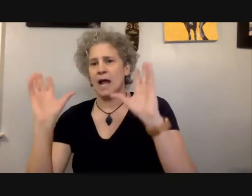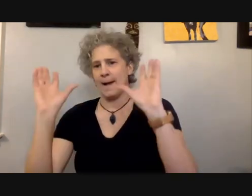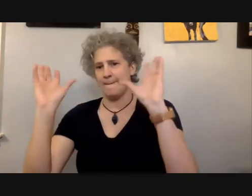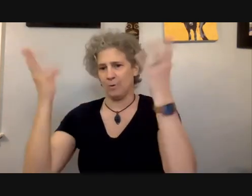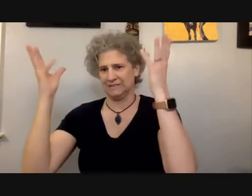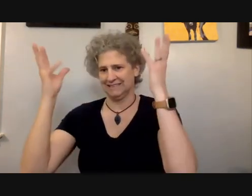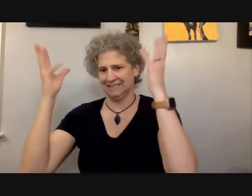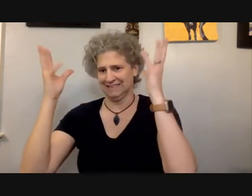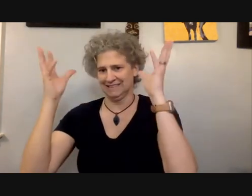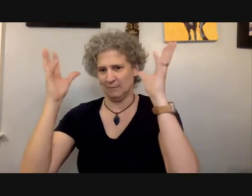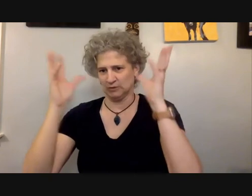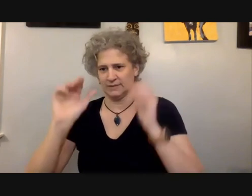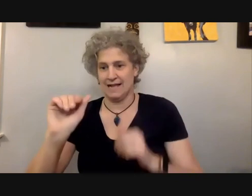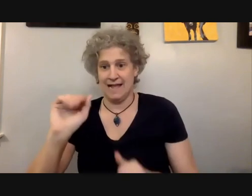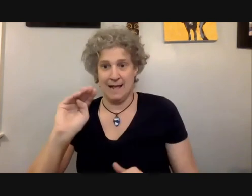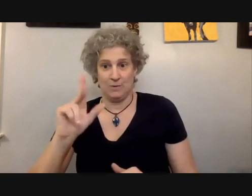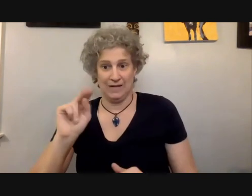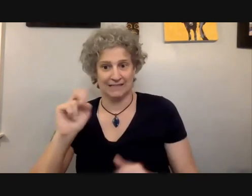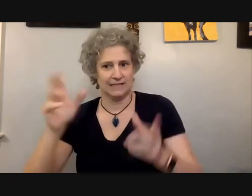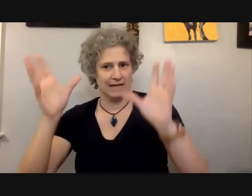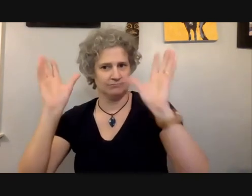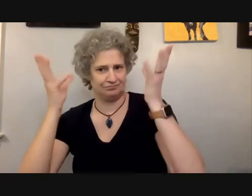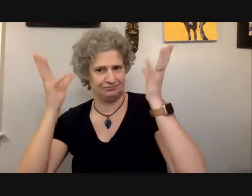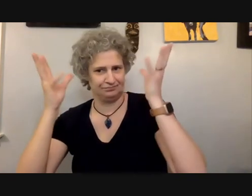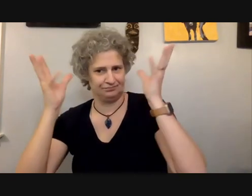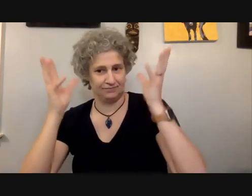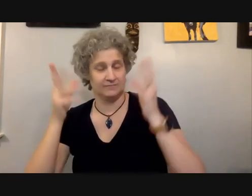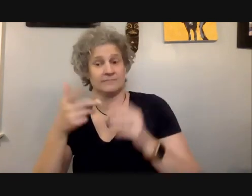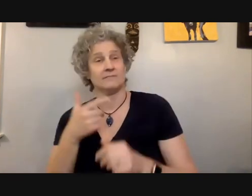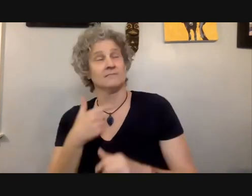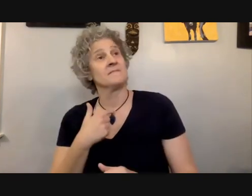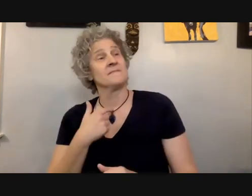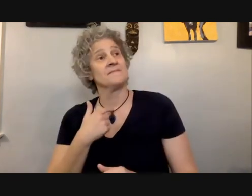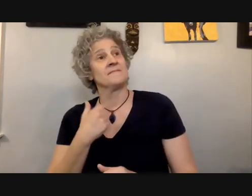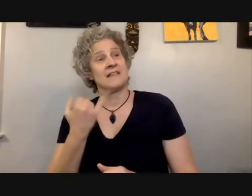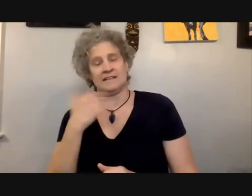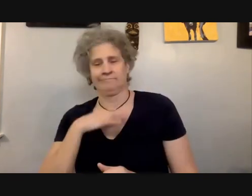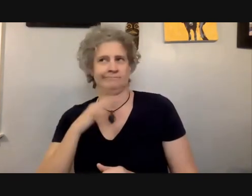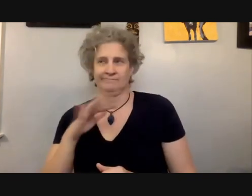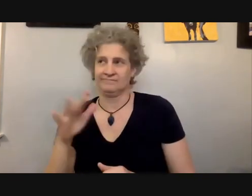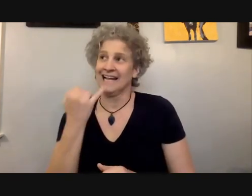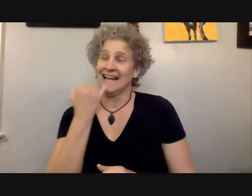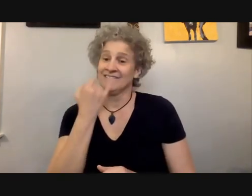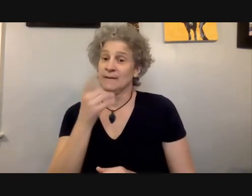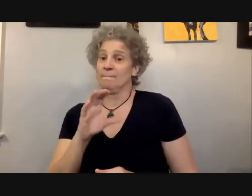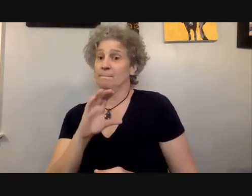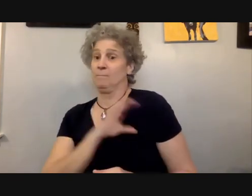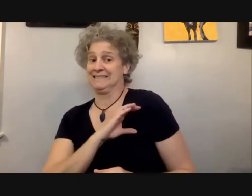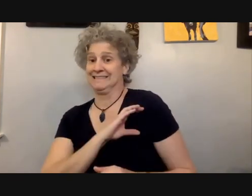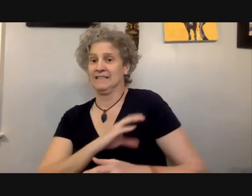C hand shape versus an H. Now, this is ambulance, referencing the lights.